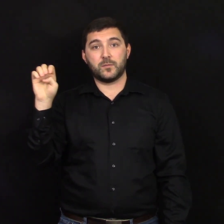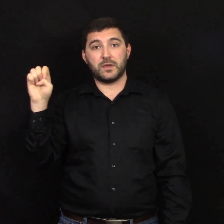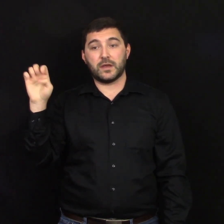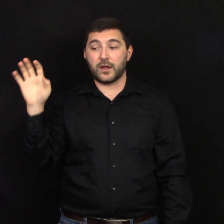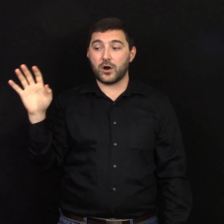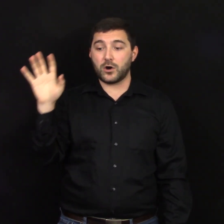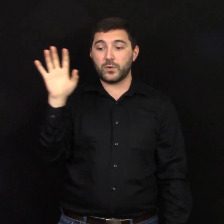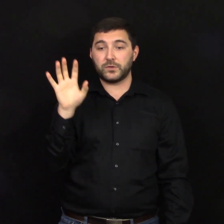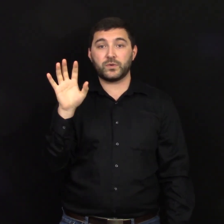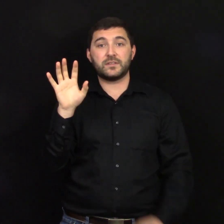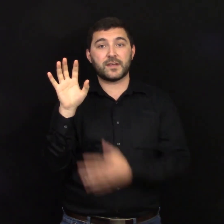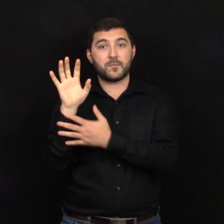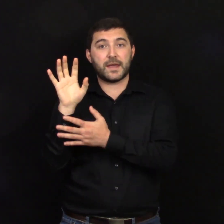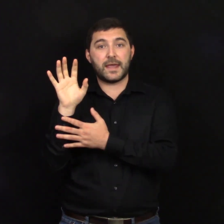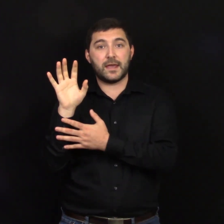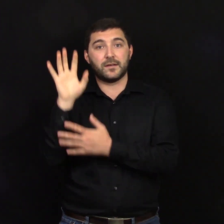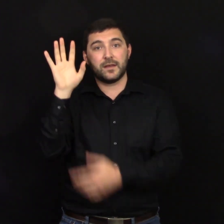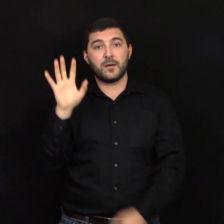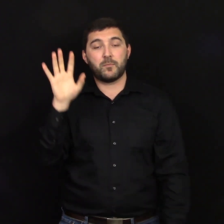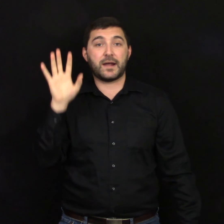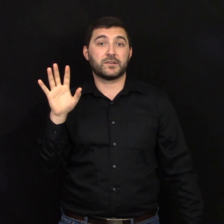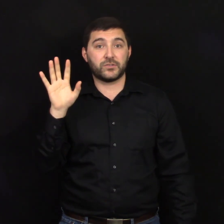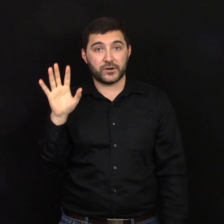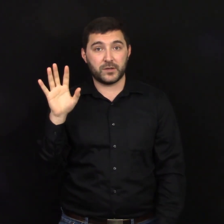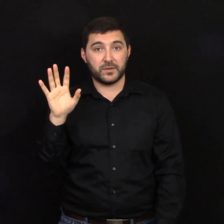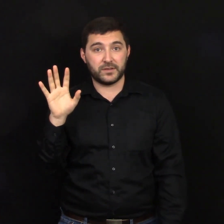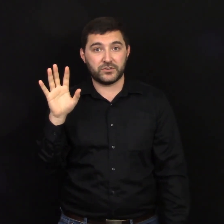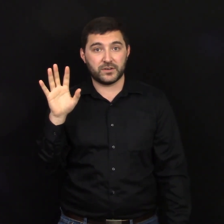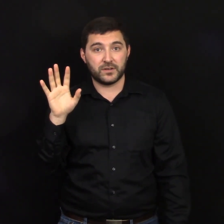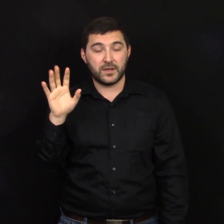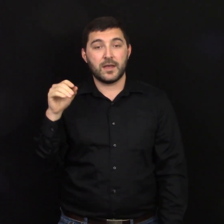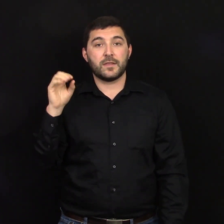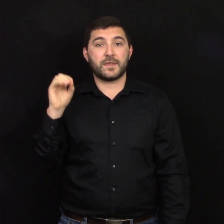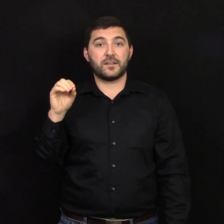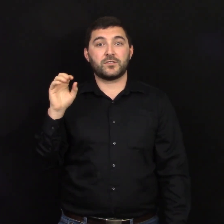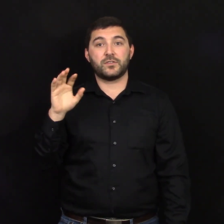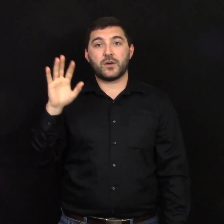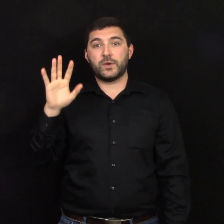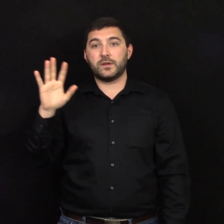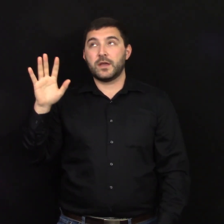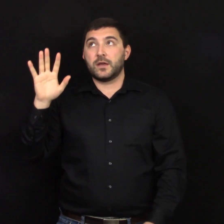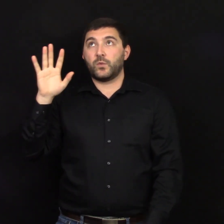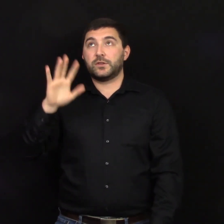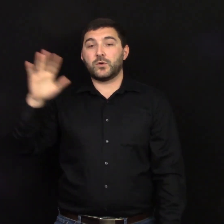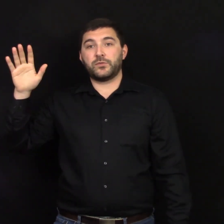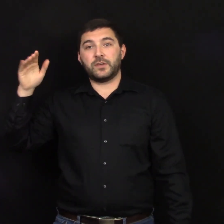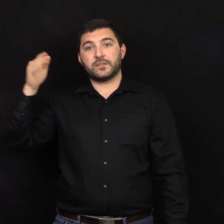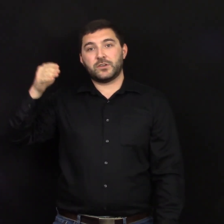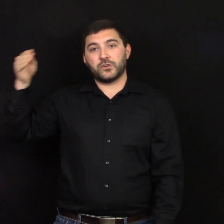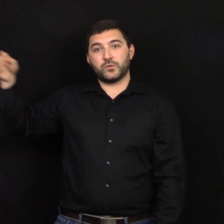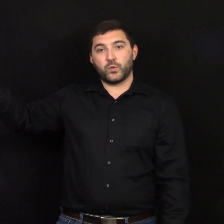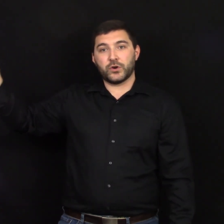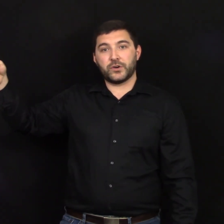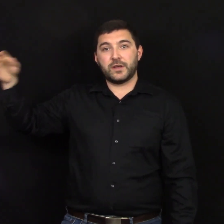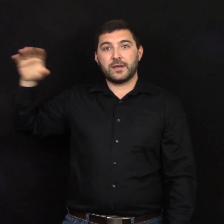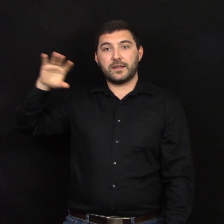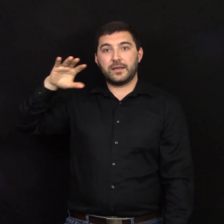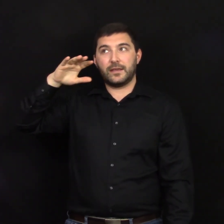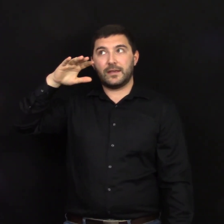S-O-M-E, I always reset my hand back to starting position. That's so that we don't think that your word is